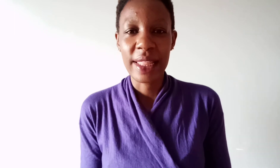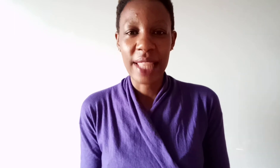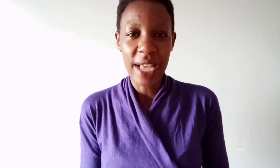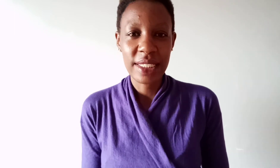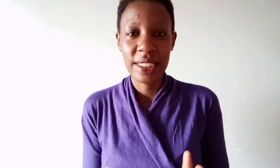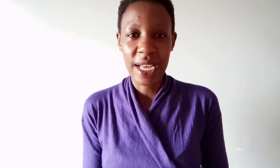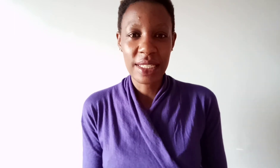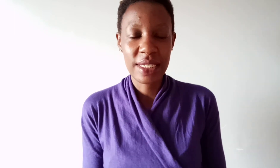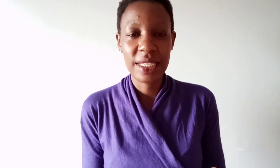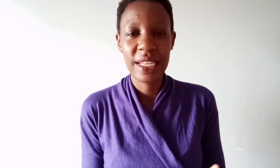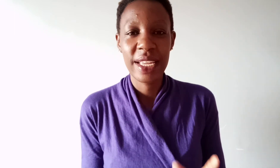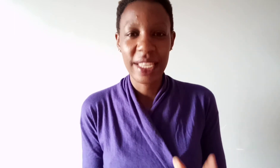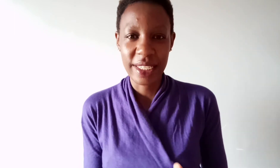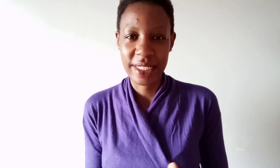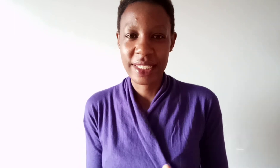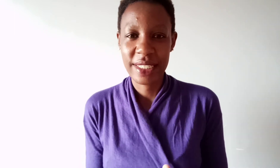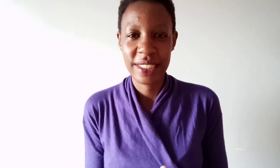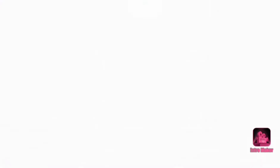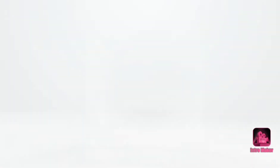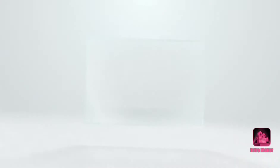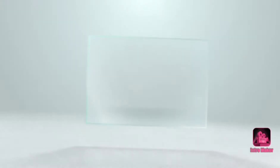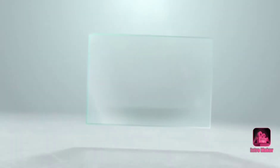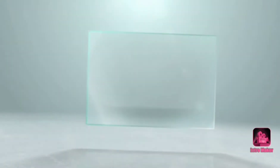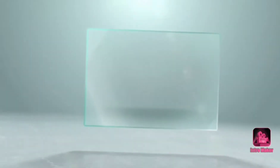that's just it.